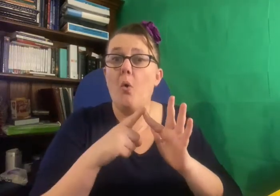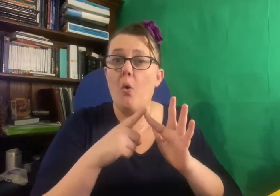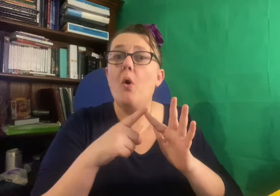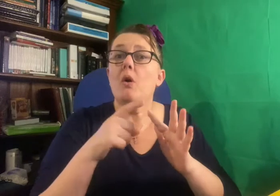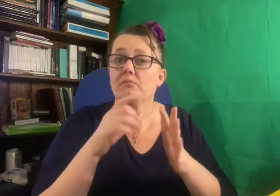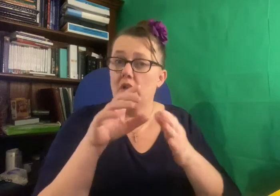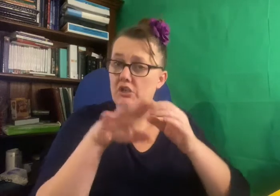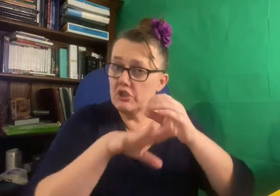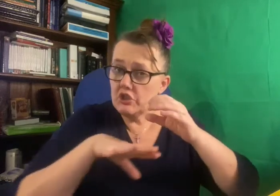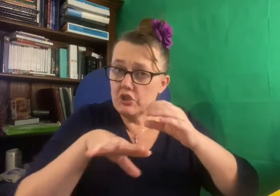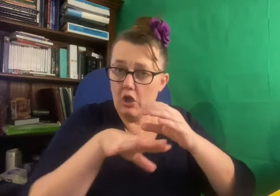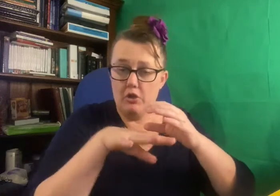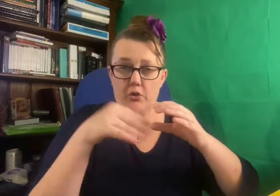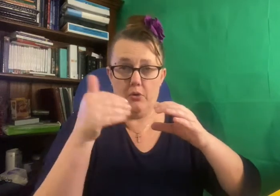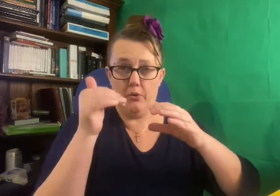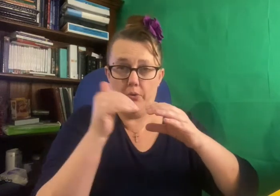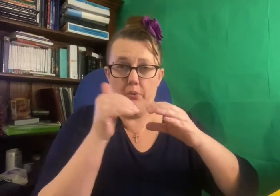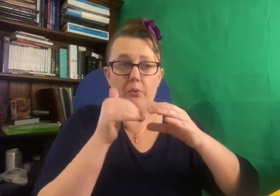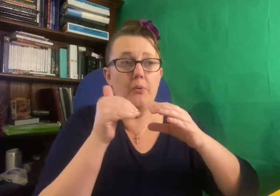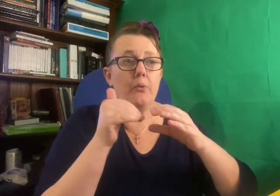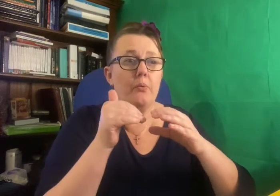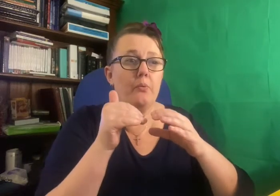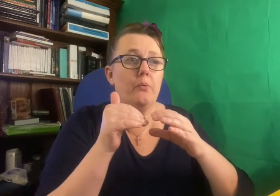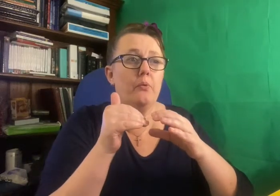there's a dark shadow called the core shadow.